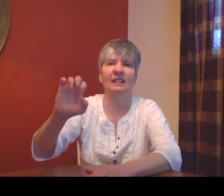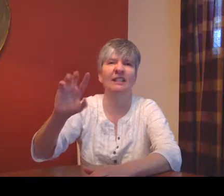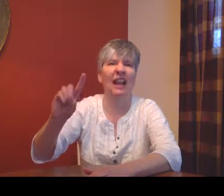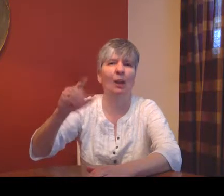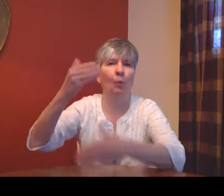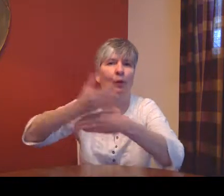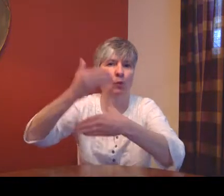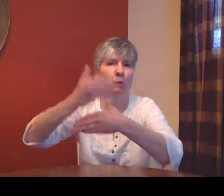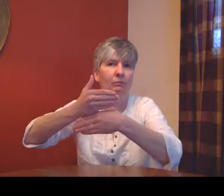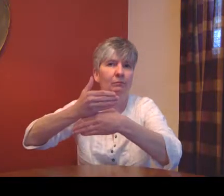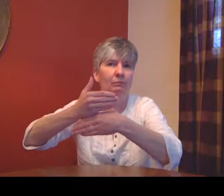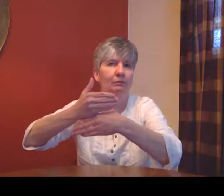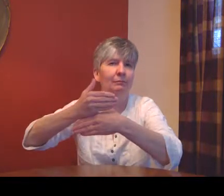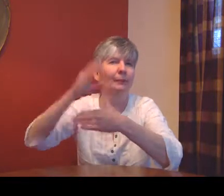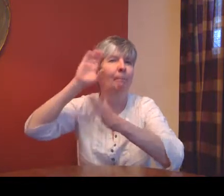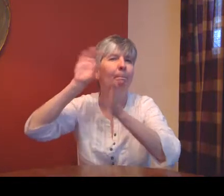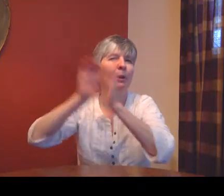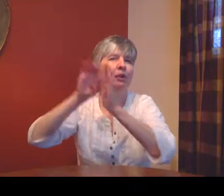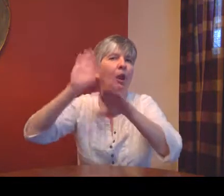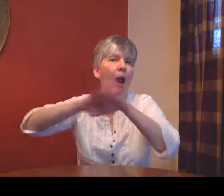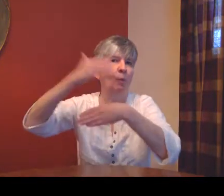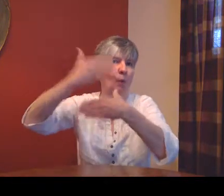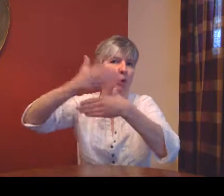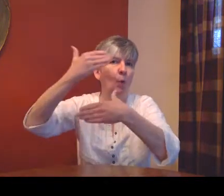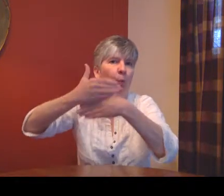There was a stained glass window with a picture